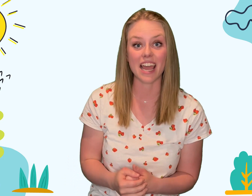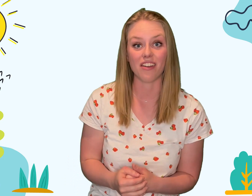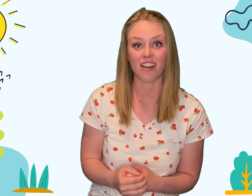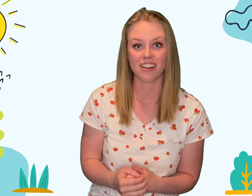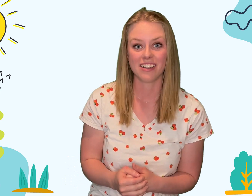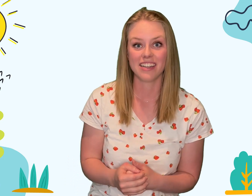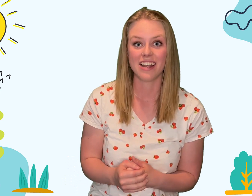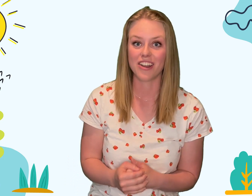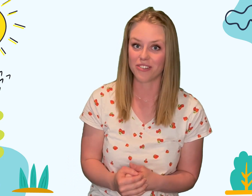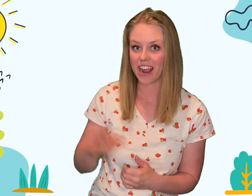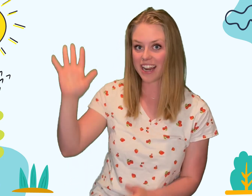together. Are you ready?